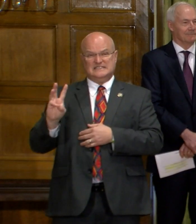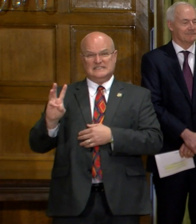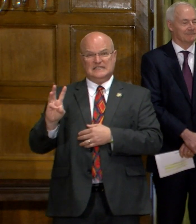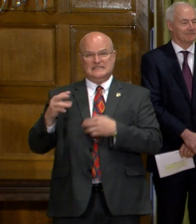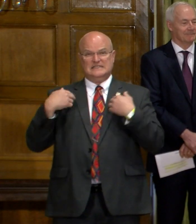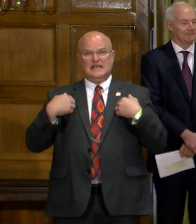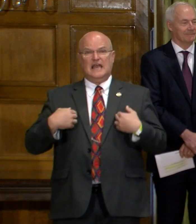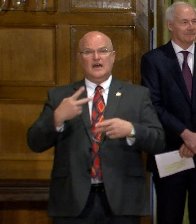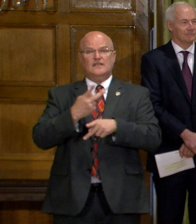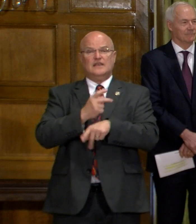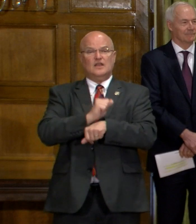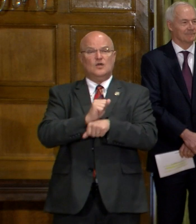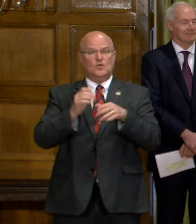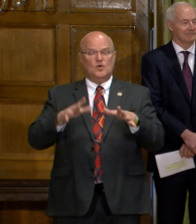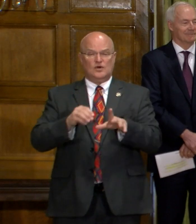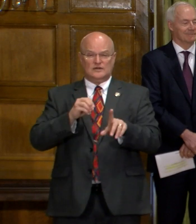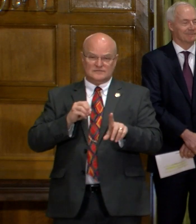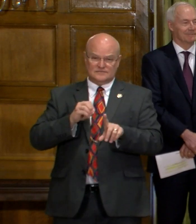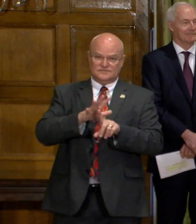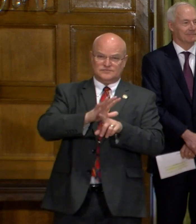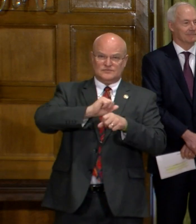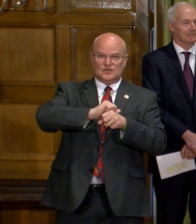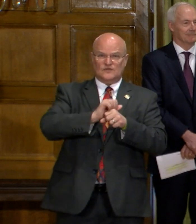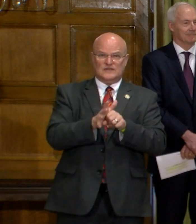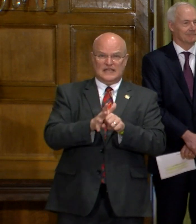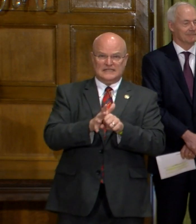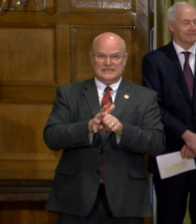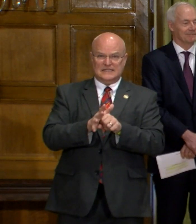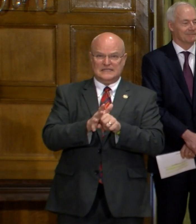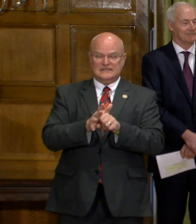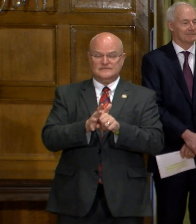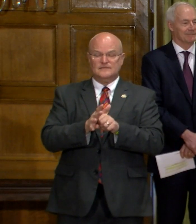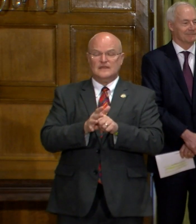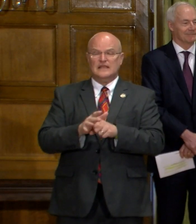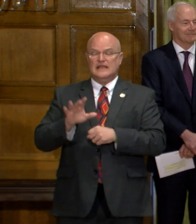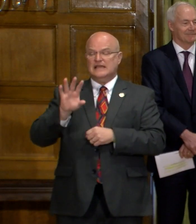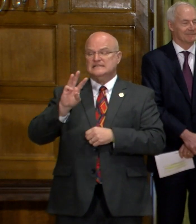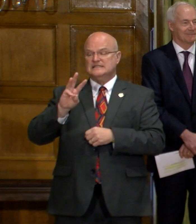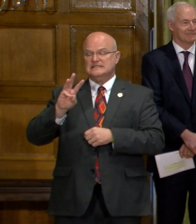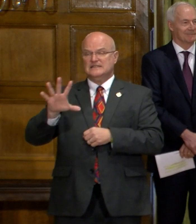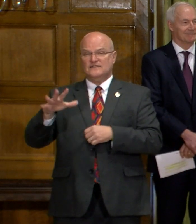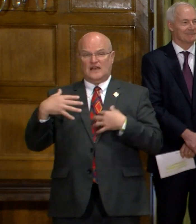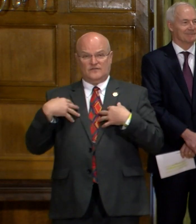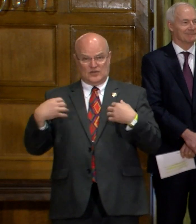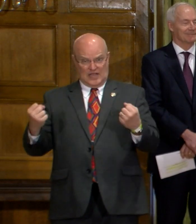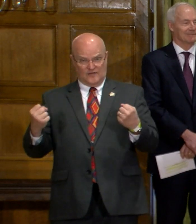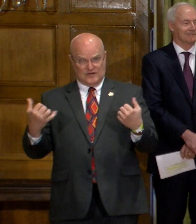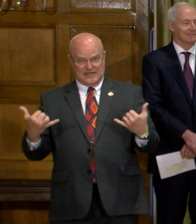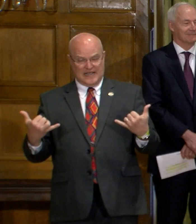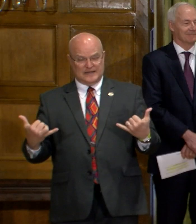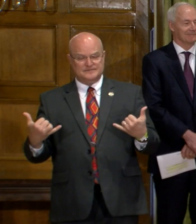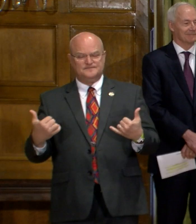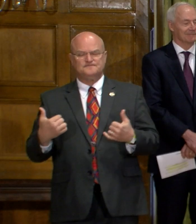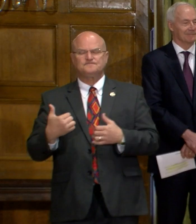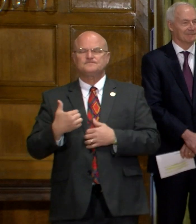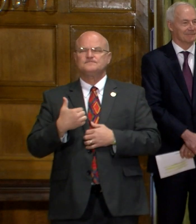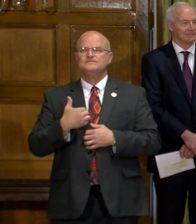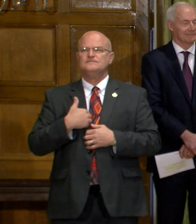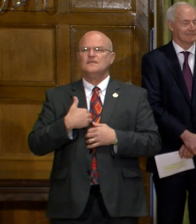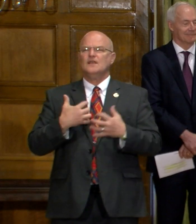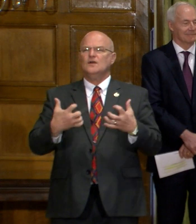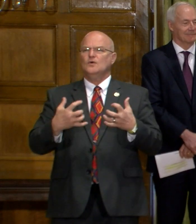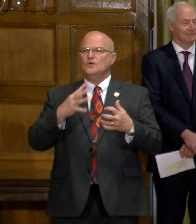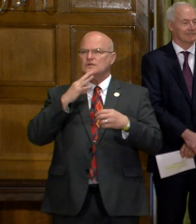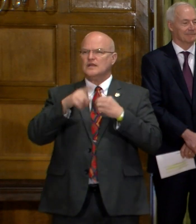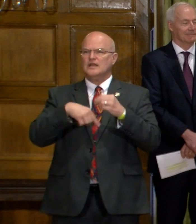healthcare workers who have been infected with COVID-19. Again, 65 of those have recovered. I want to talk a little bit